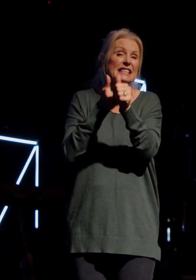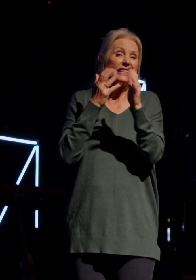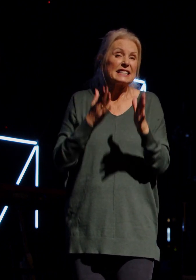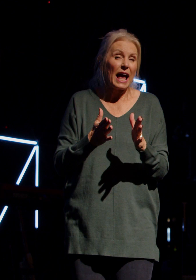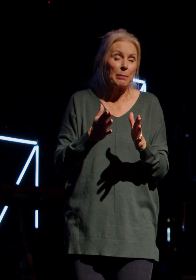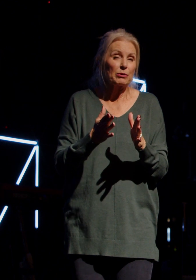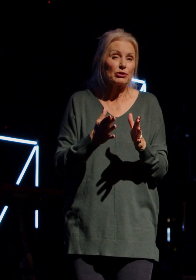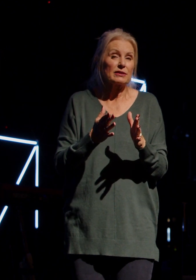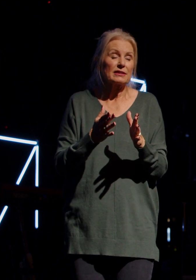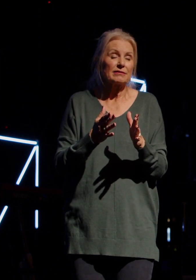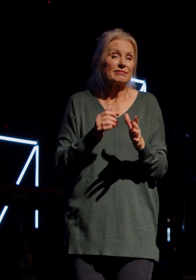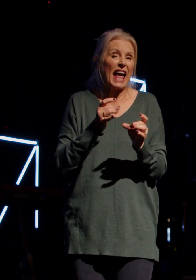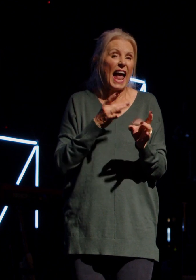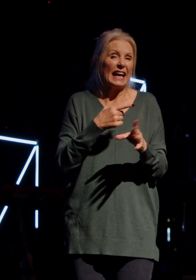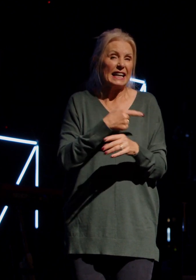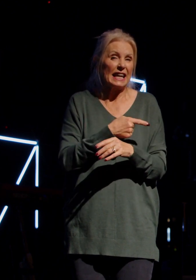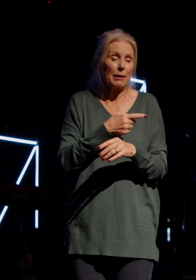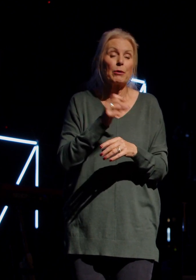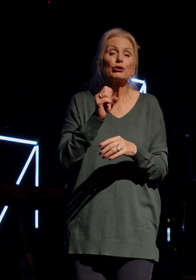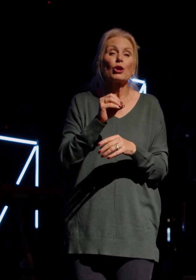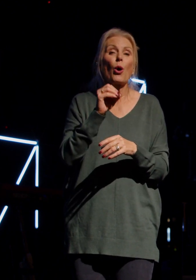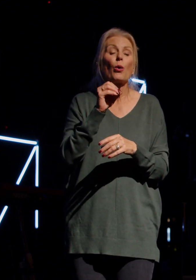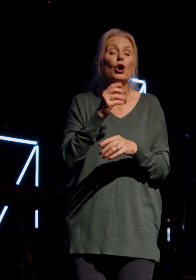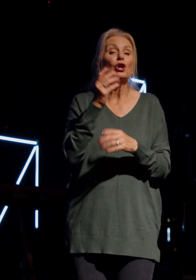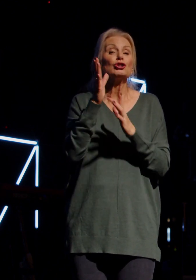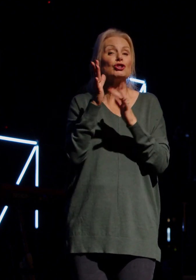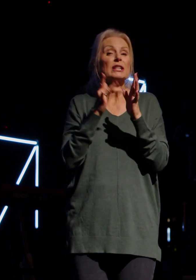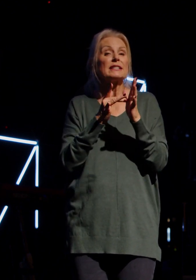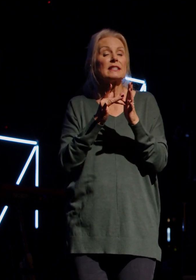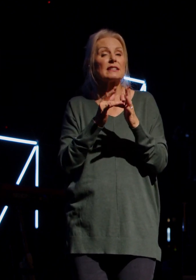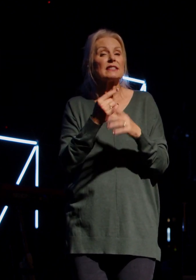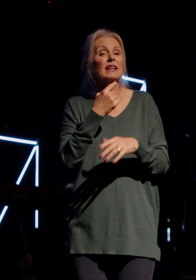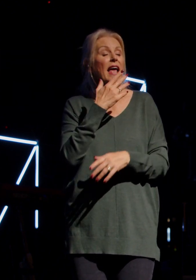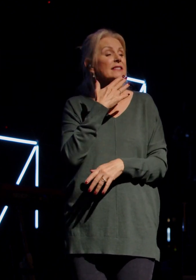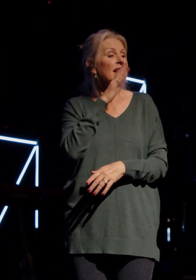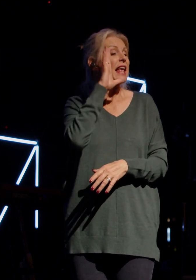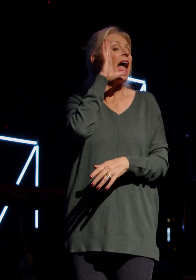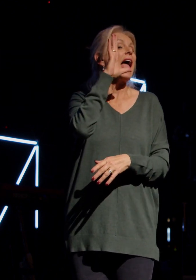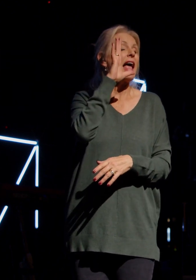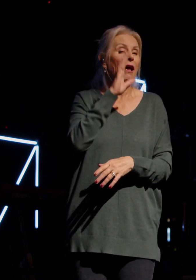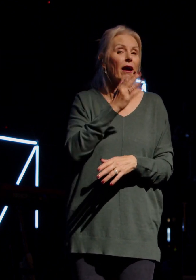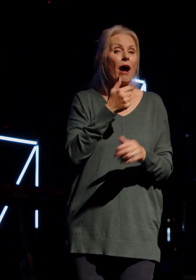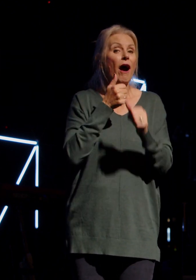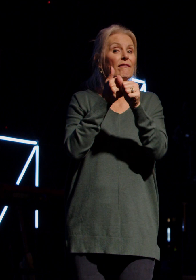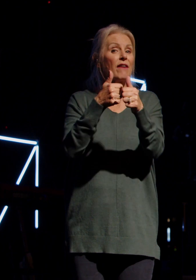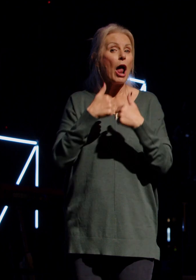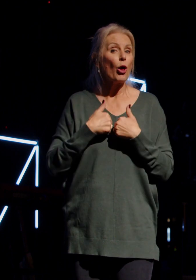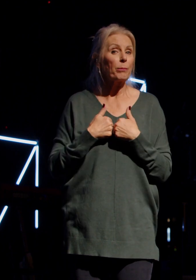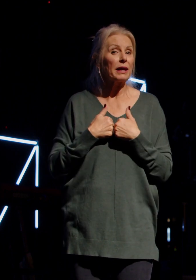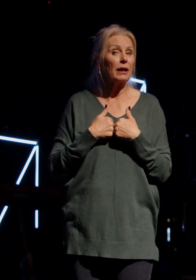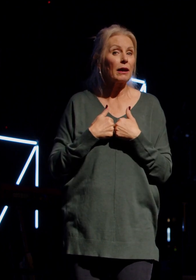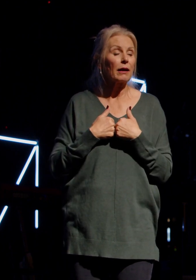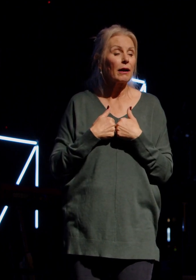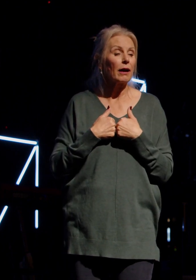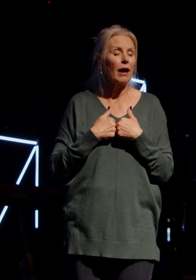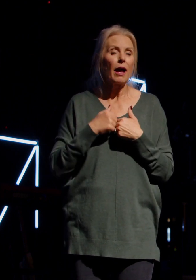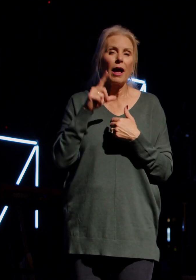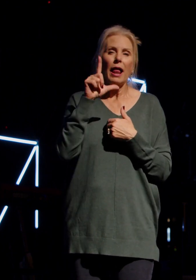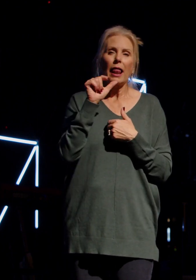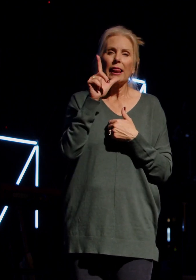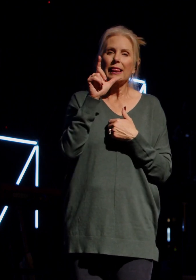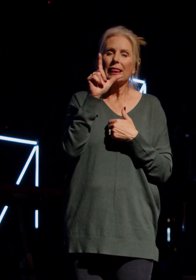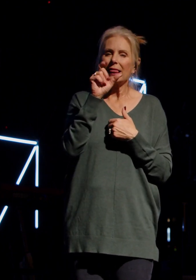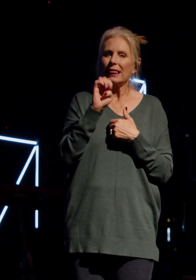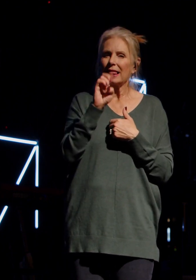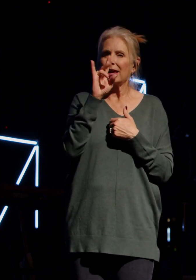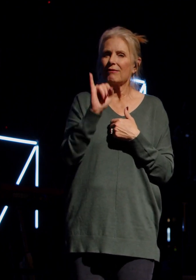least, but the most. So Jesus calls out to this man, "Follow me." The calling had to be compelling for Matthew.